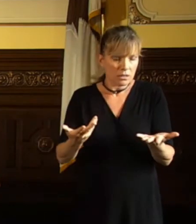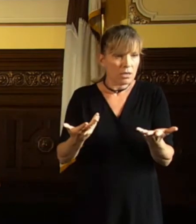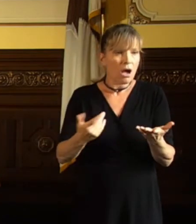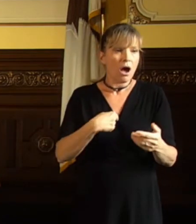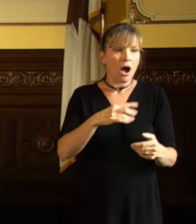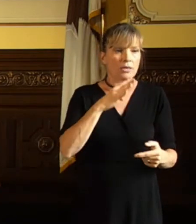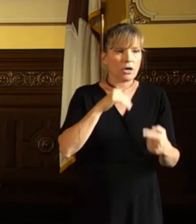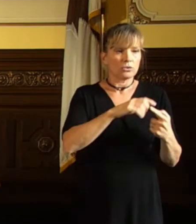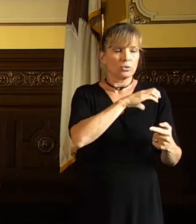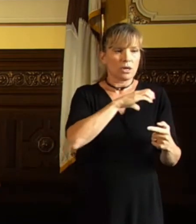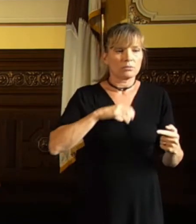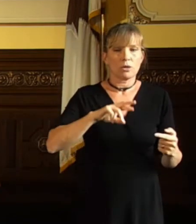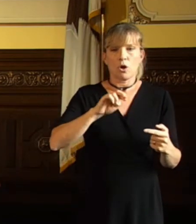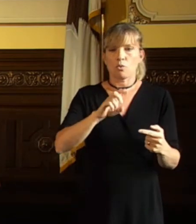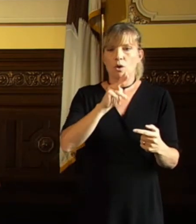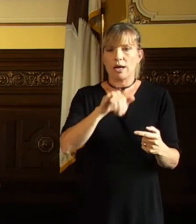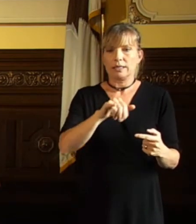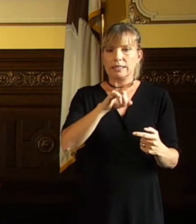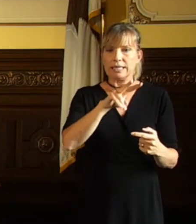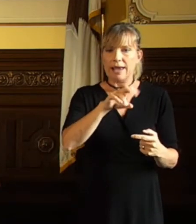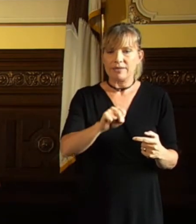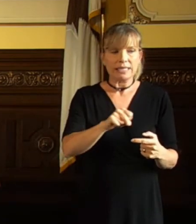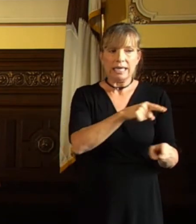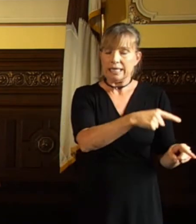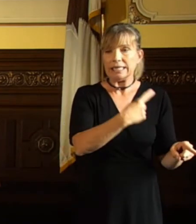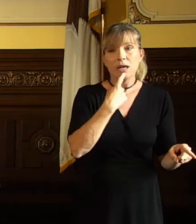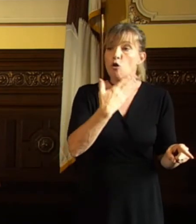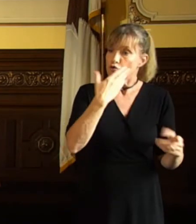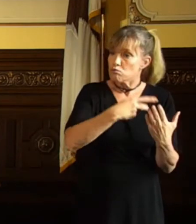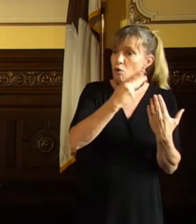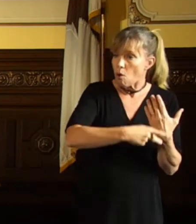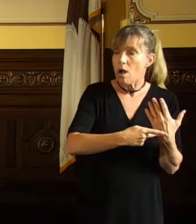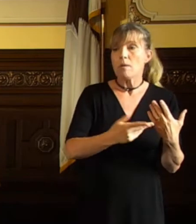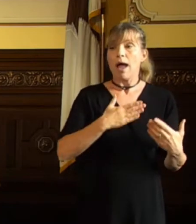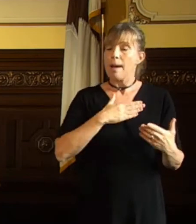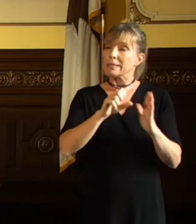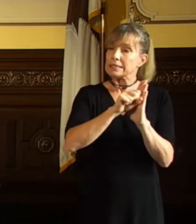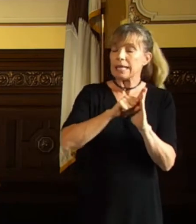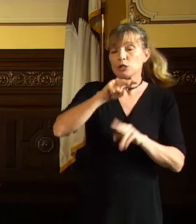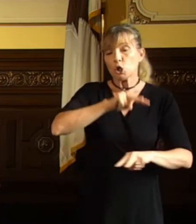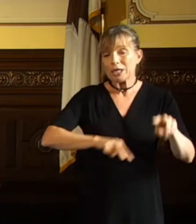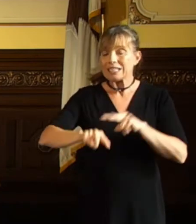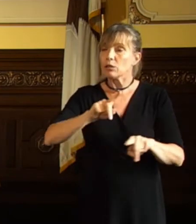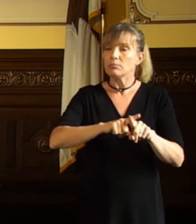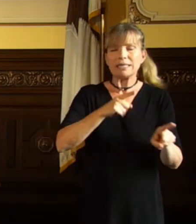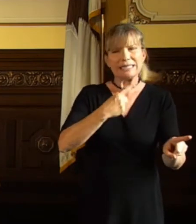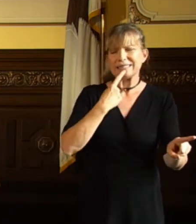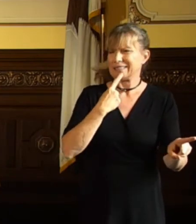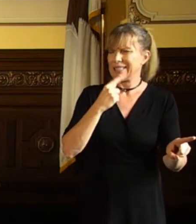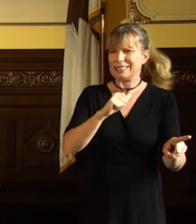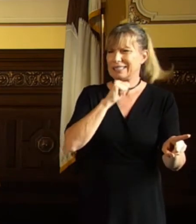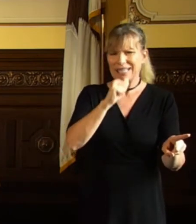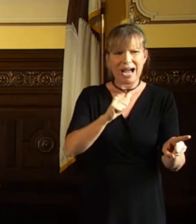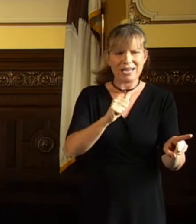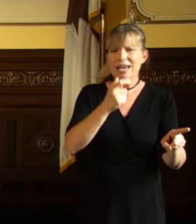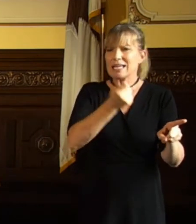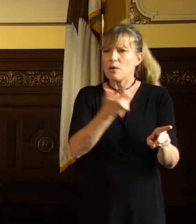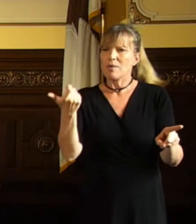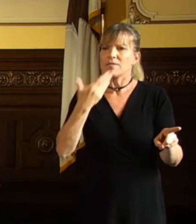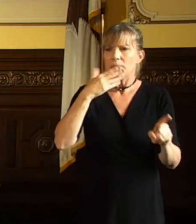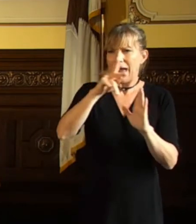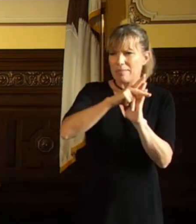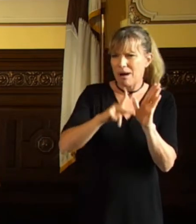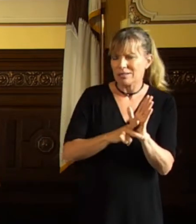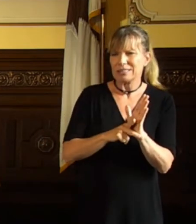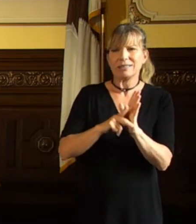spoke with Congressman Ronnie Davis today. He said, you know, it's a good program, glad the state's looking into it, but he says it still doesn't take away the bad policies the state's